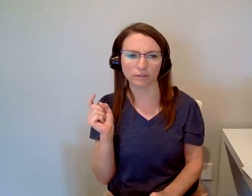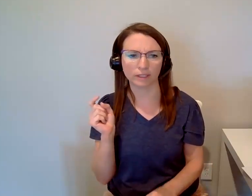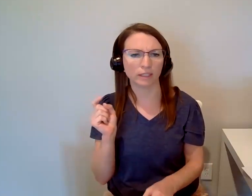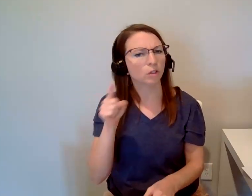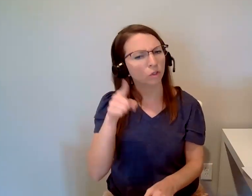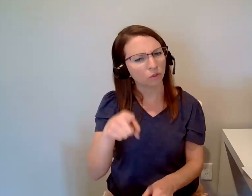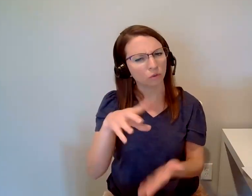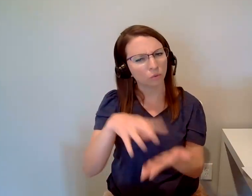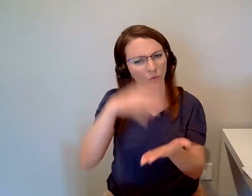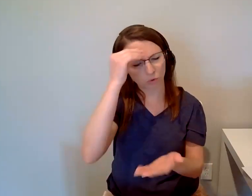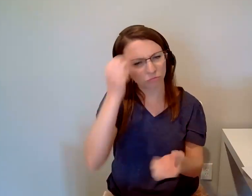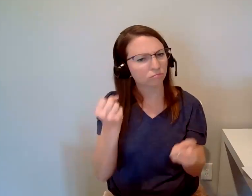sign,